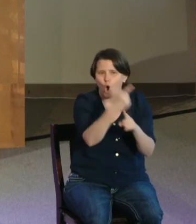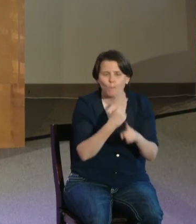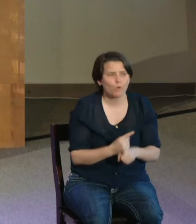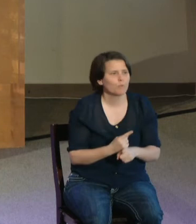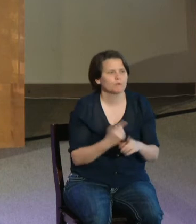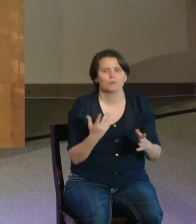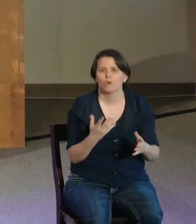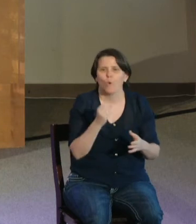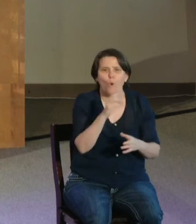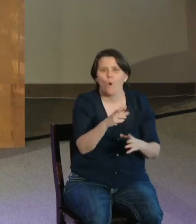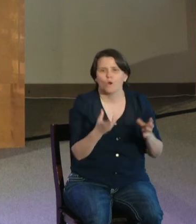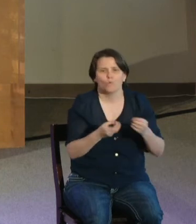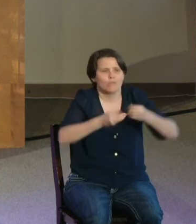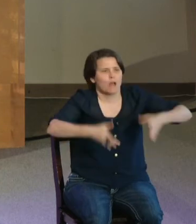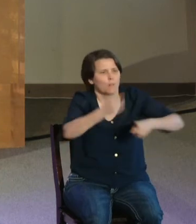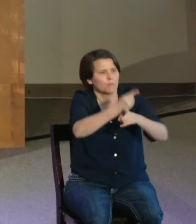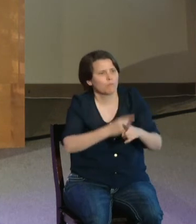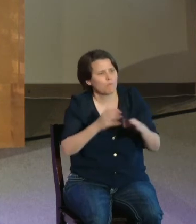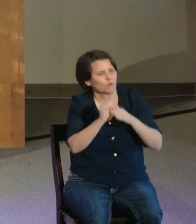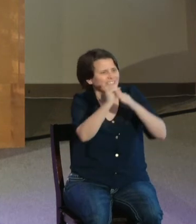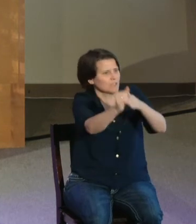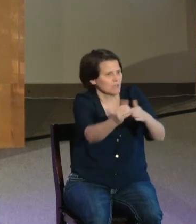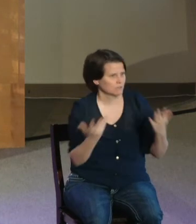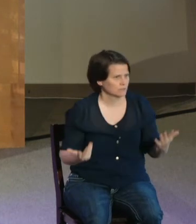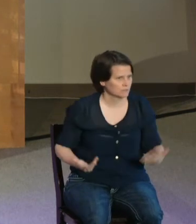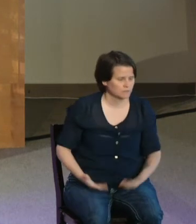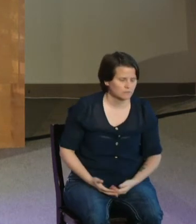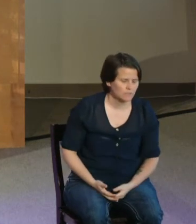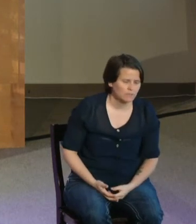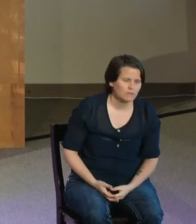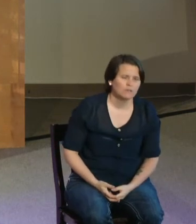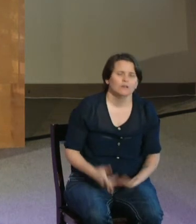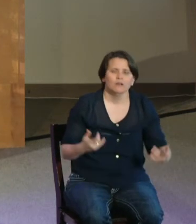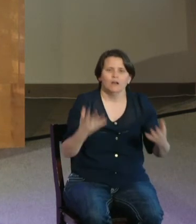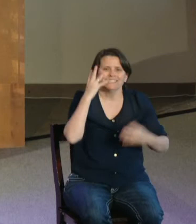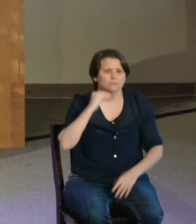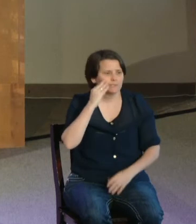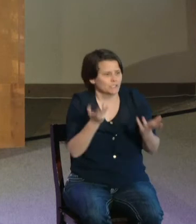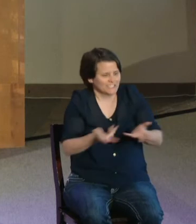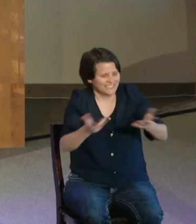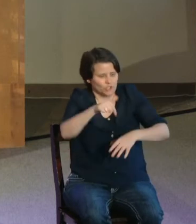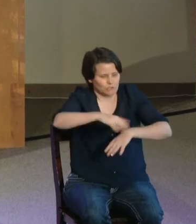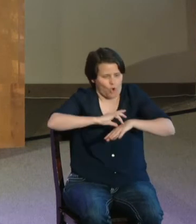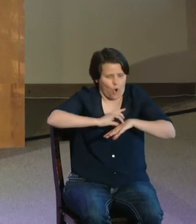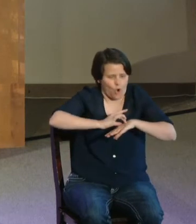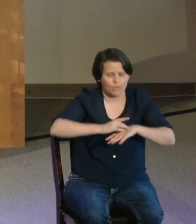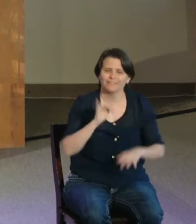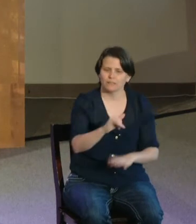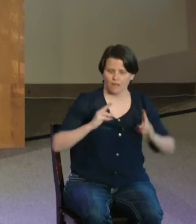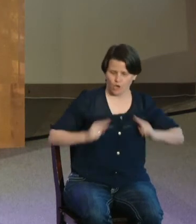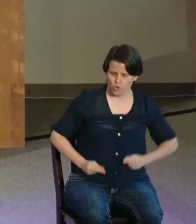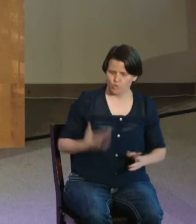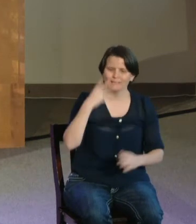misguided conviction. Let's face it, our experiences on planet Earth is about having those human experiences and making